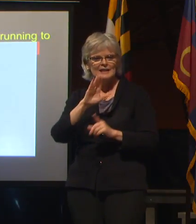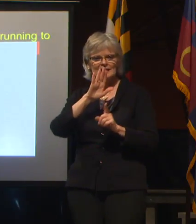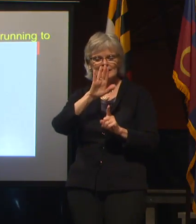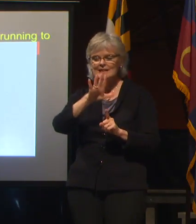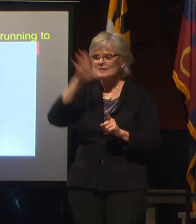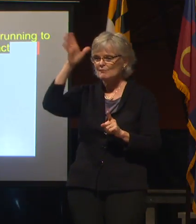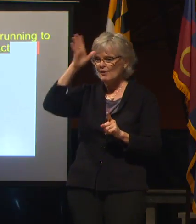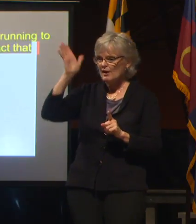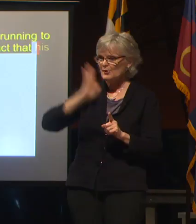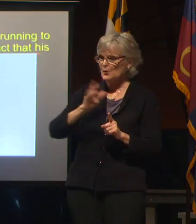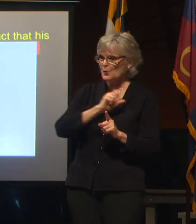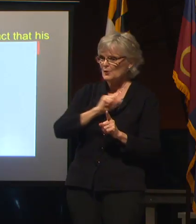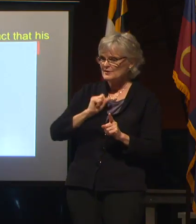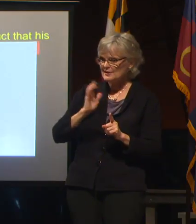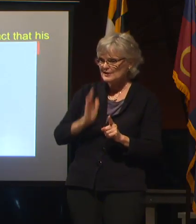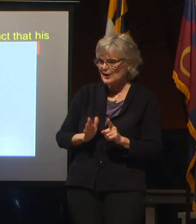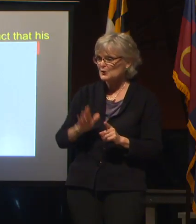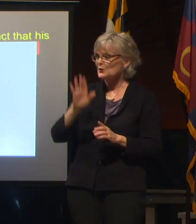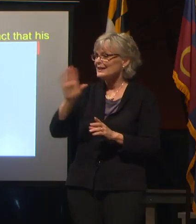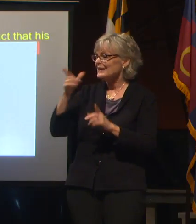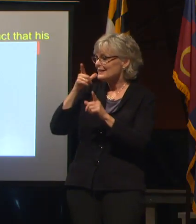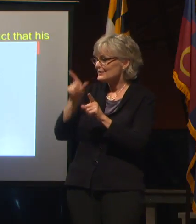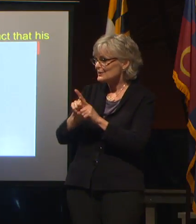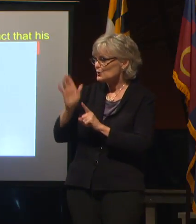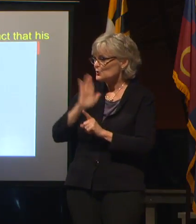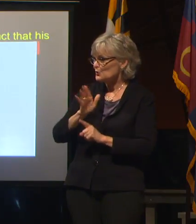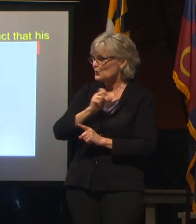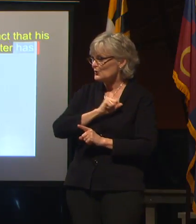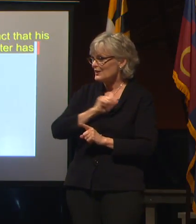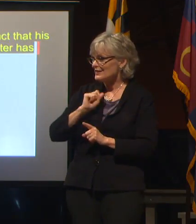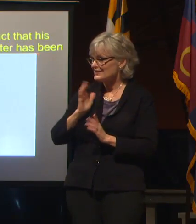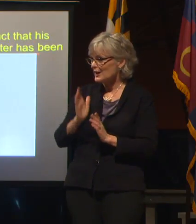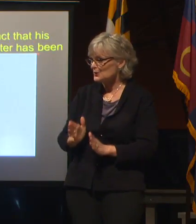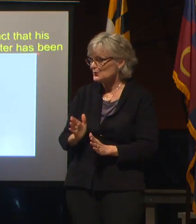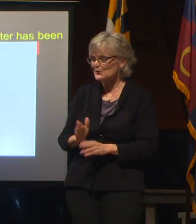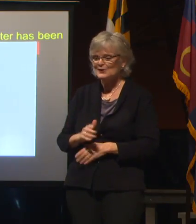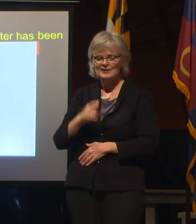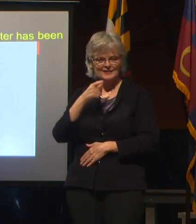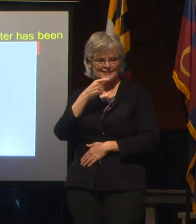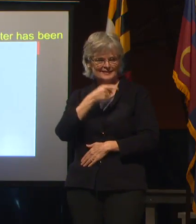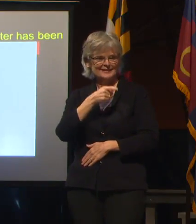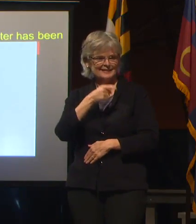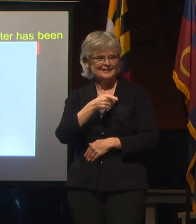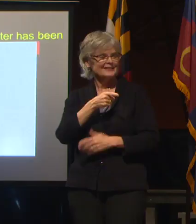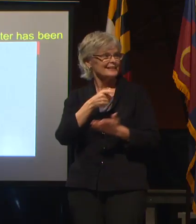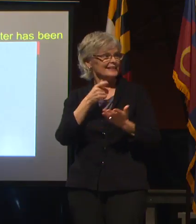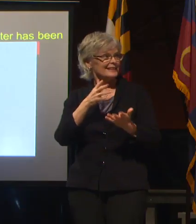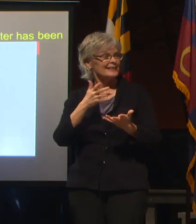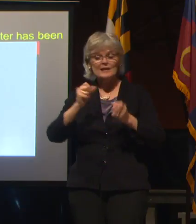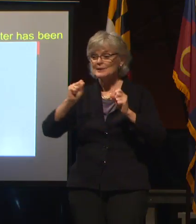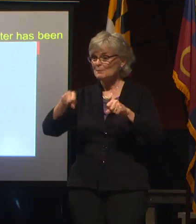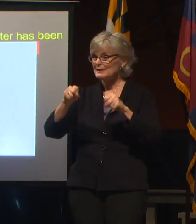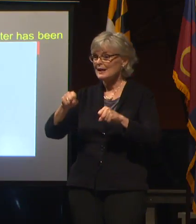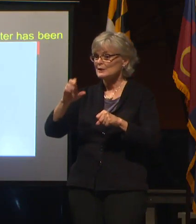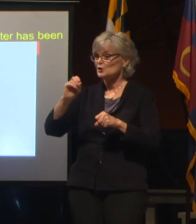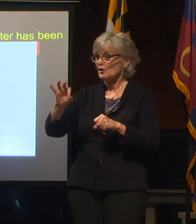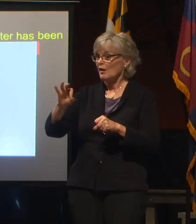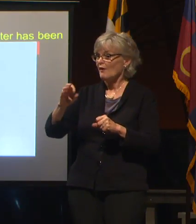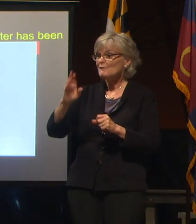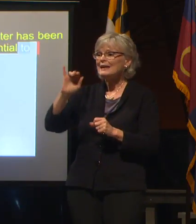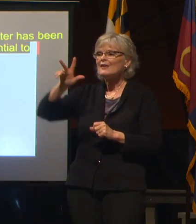been a senator, his sister has been a senator, Ben will have the pleasure potentially of being the third best